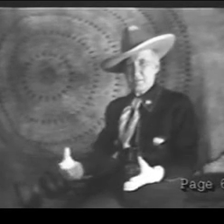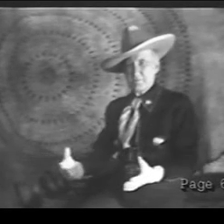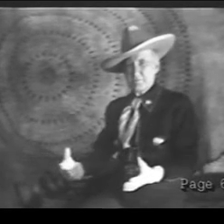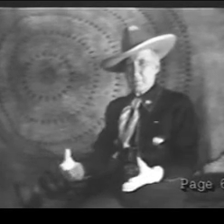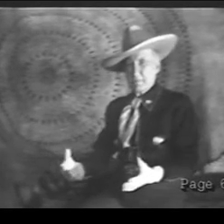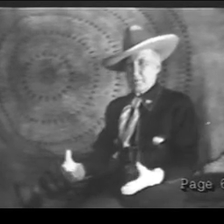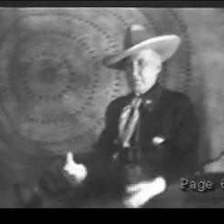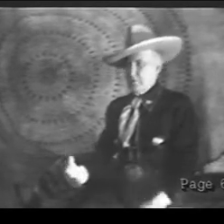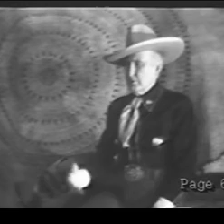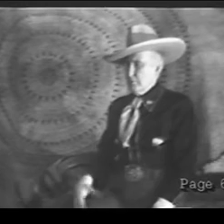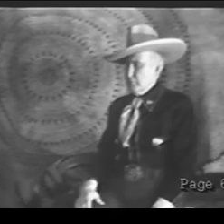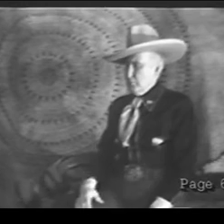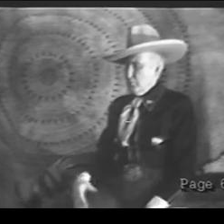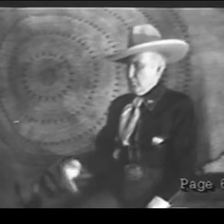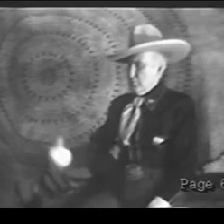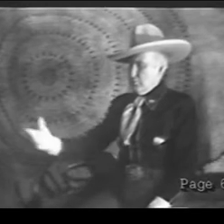relatives. Your